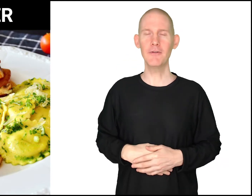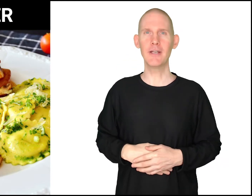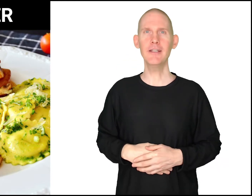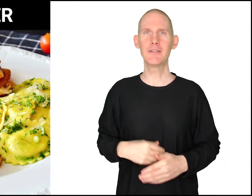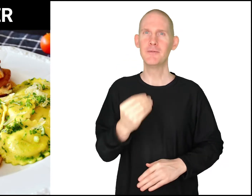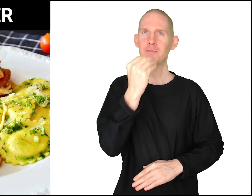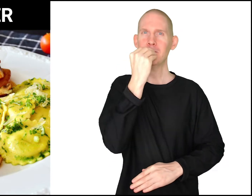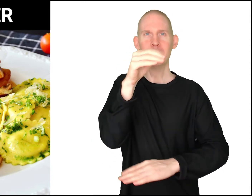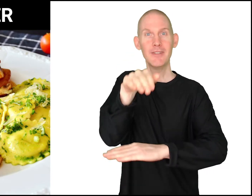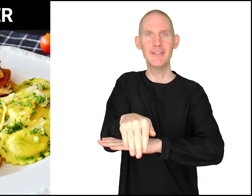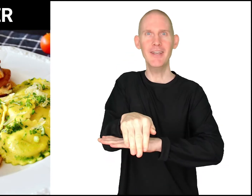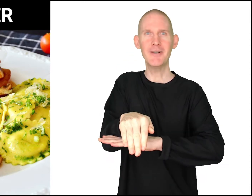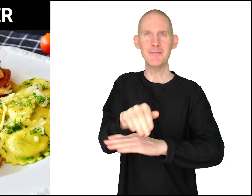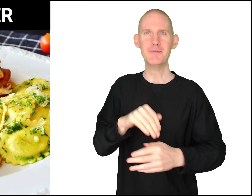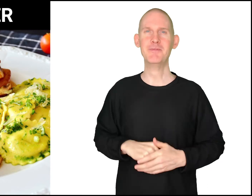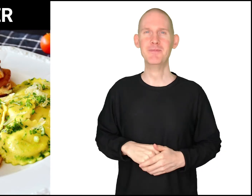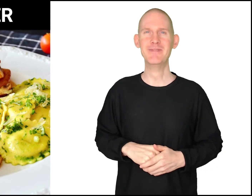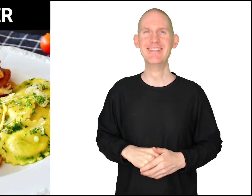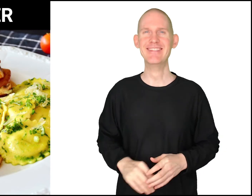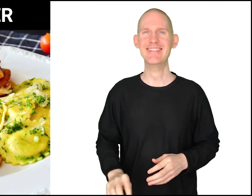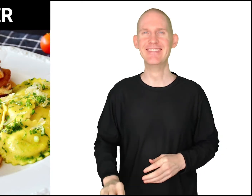it is dinner.